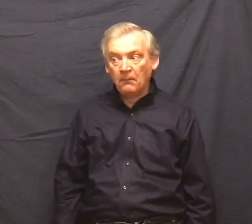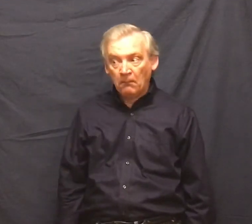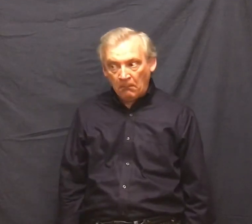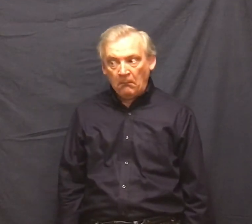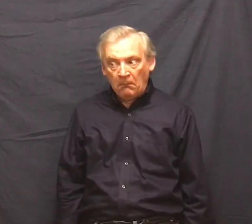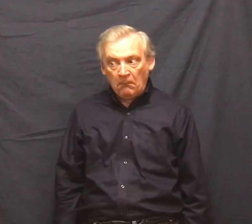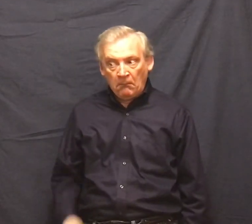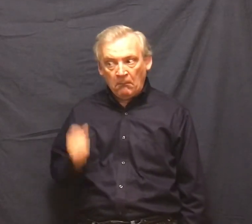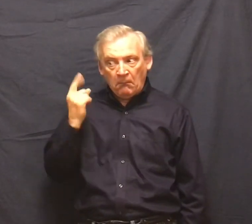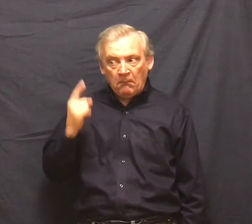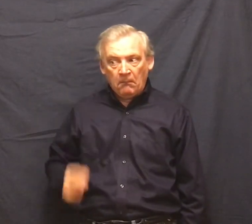The boss licked his pencil.